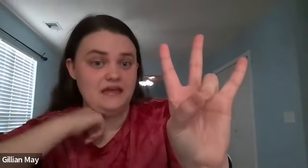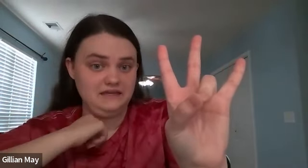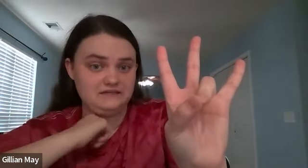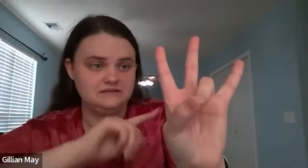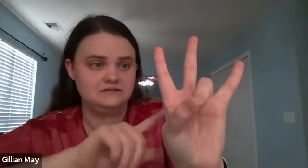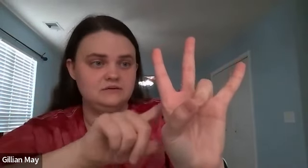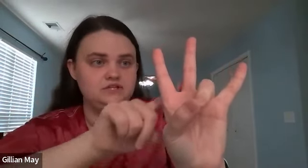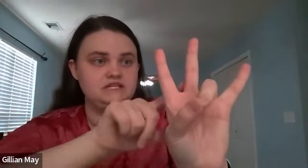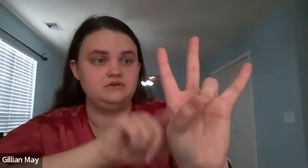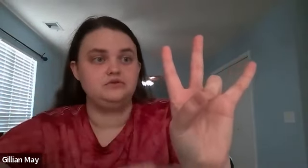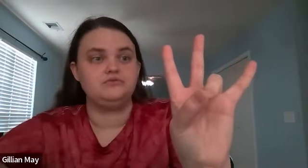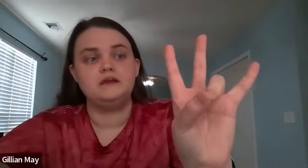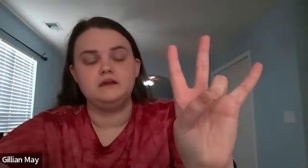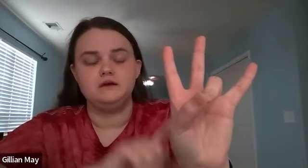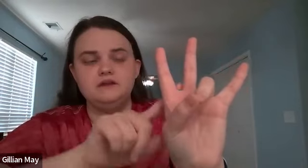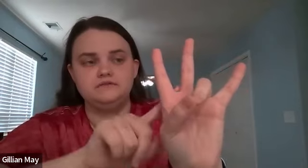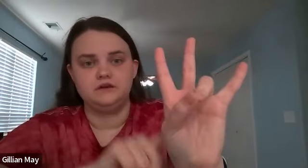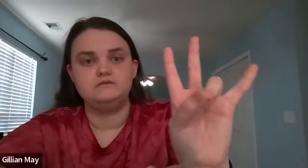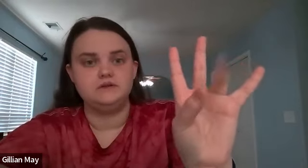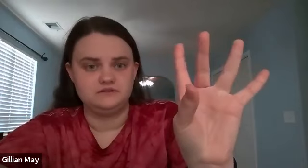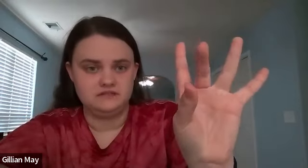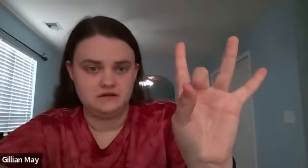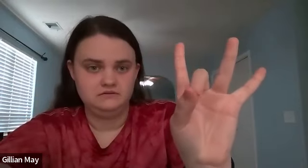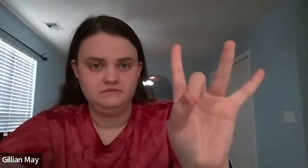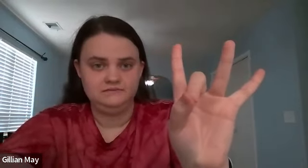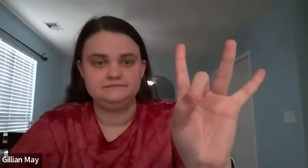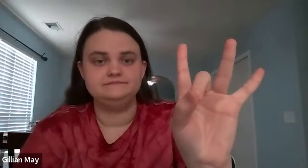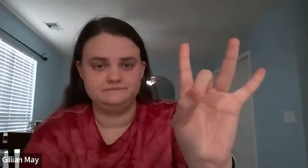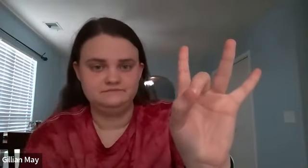8, which is now your middle finger goes down. And